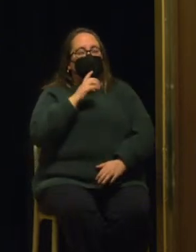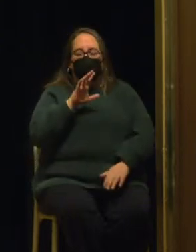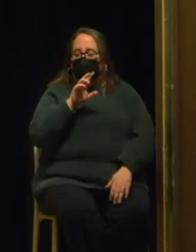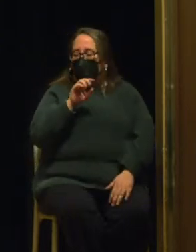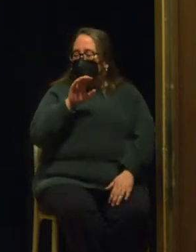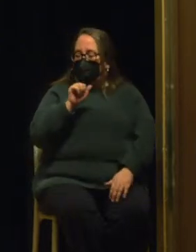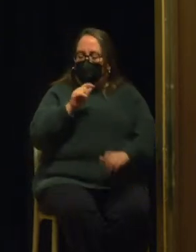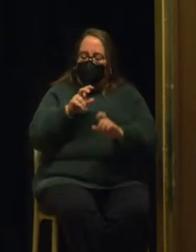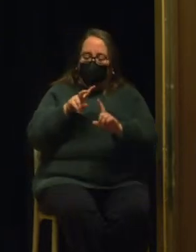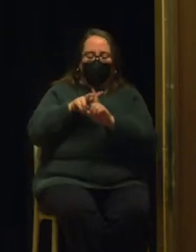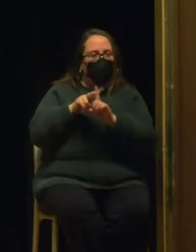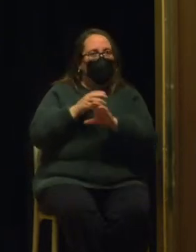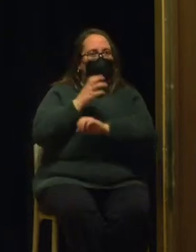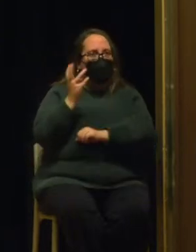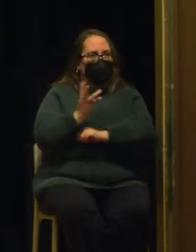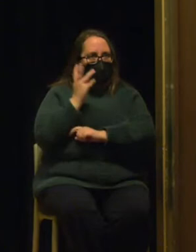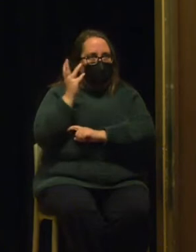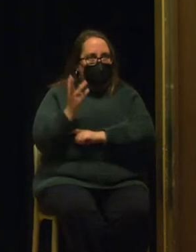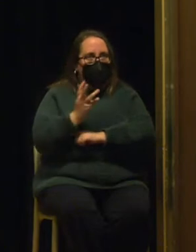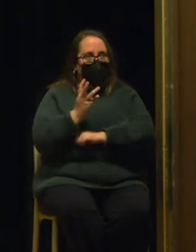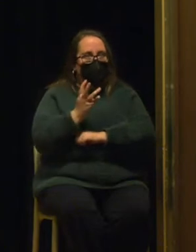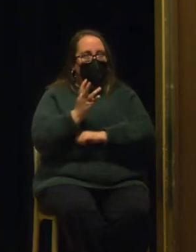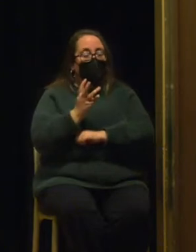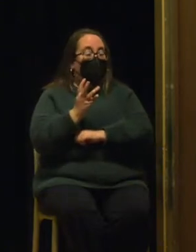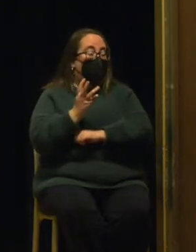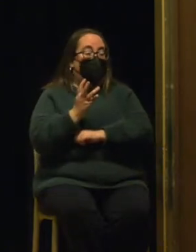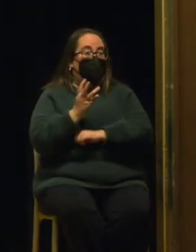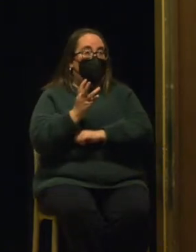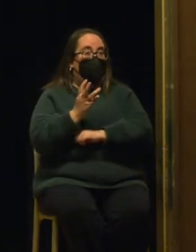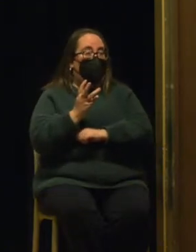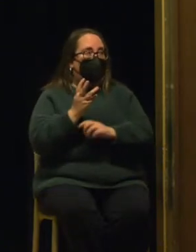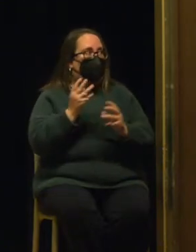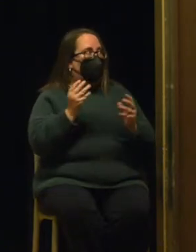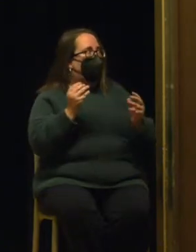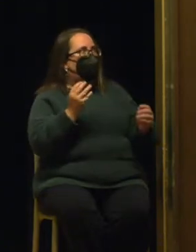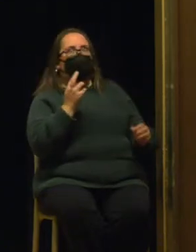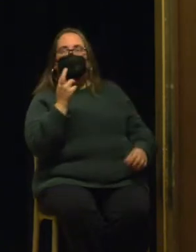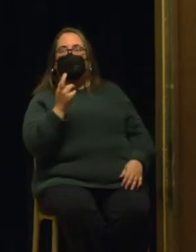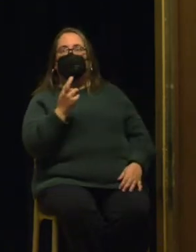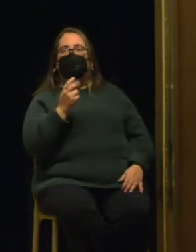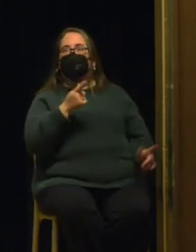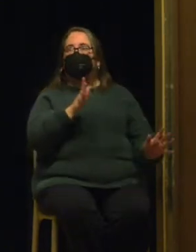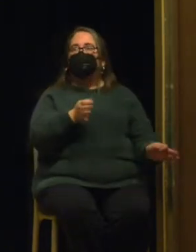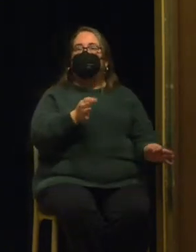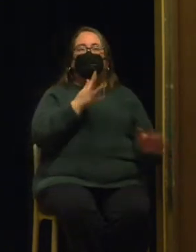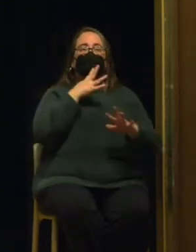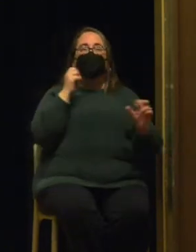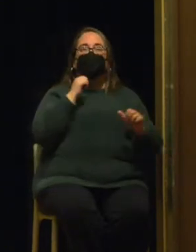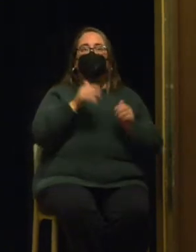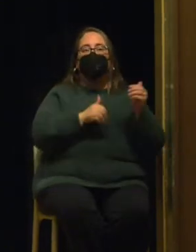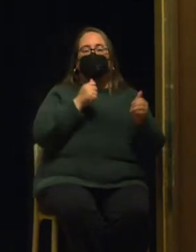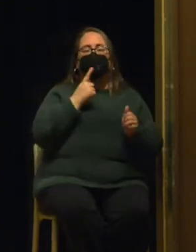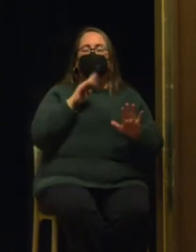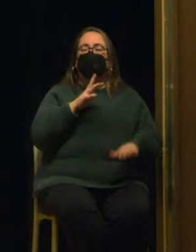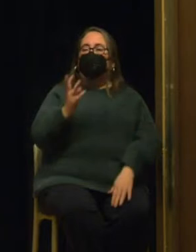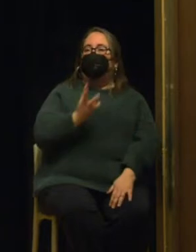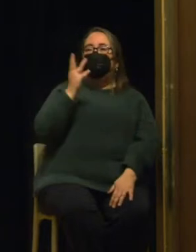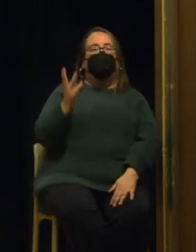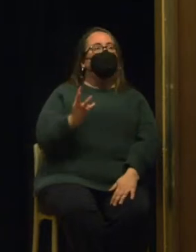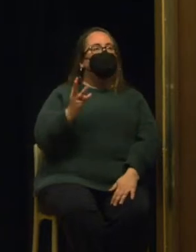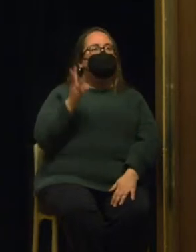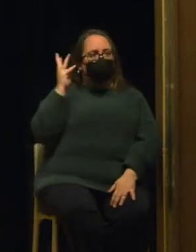this filed by Wednesday. No reason in the world. He was just tired of the process. And he's like,